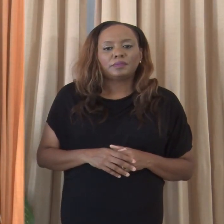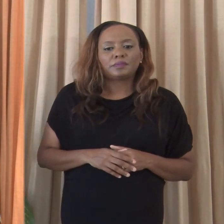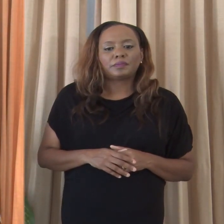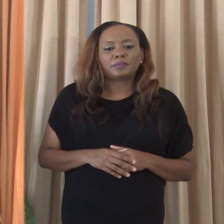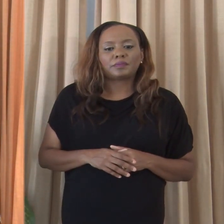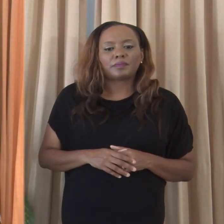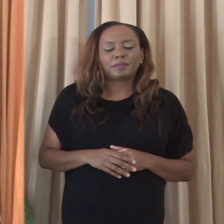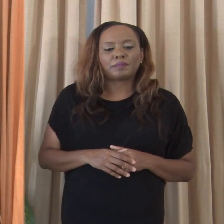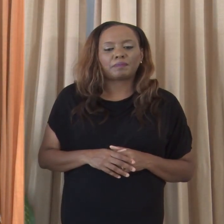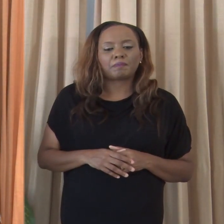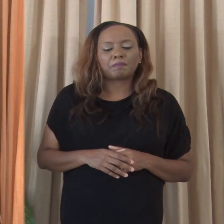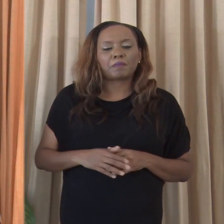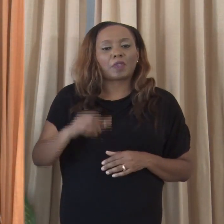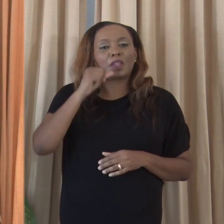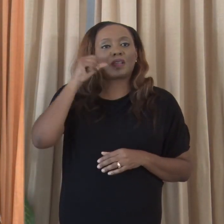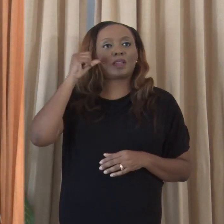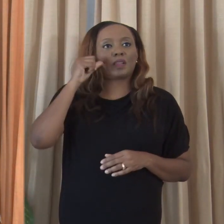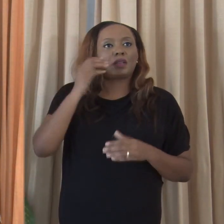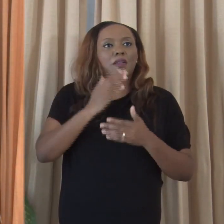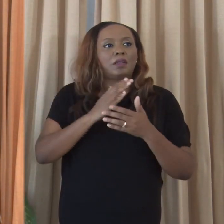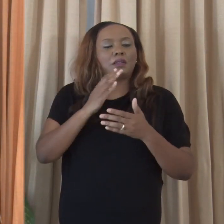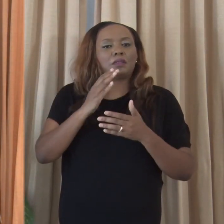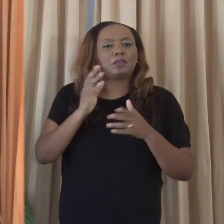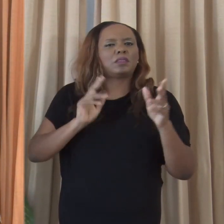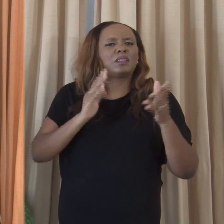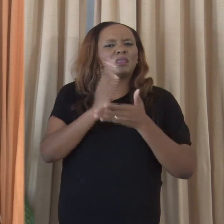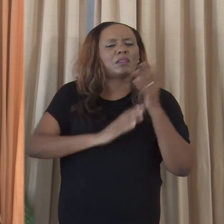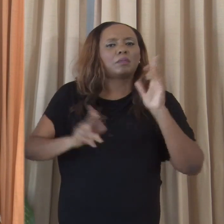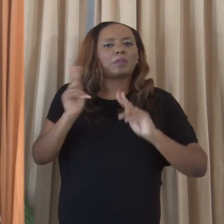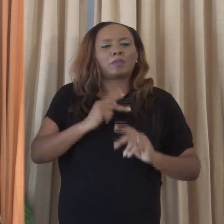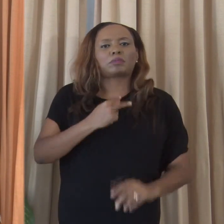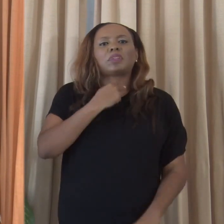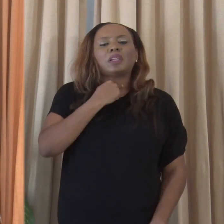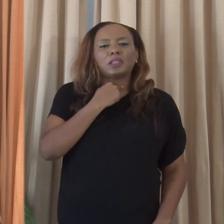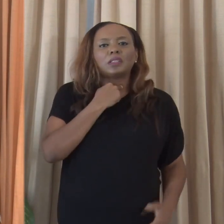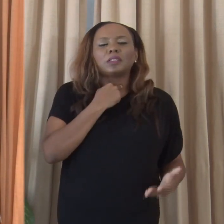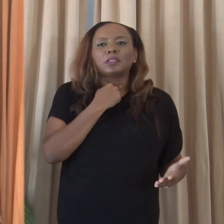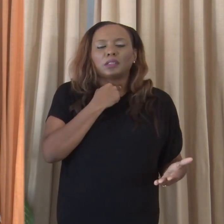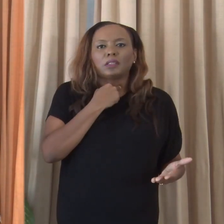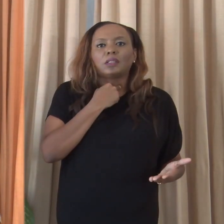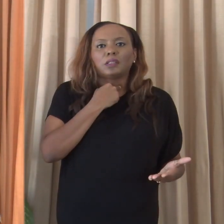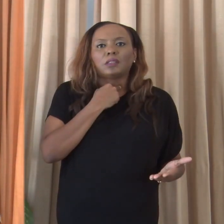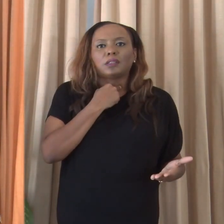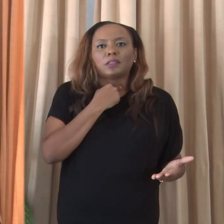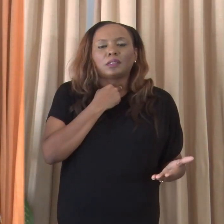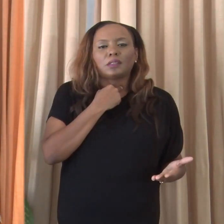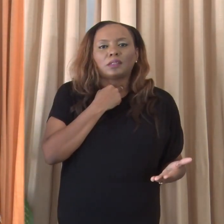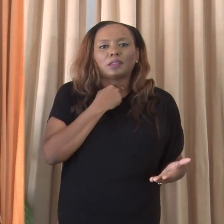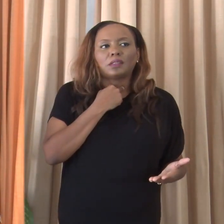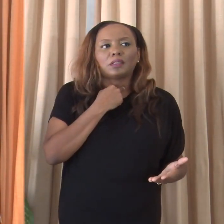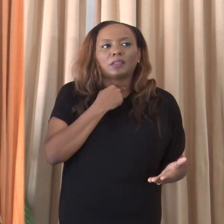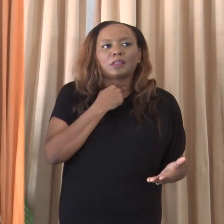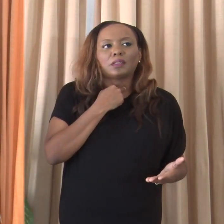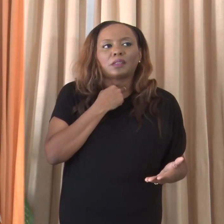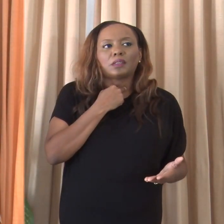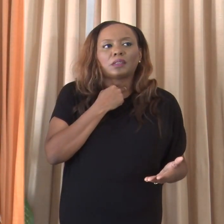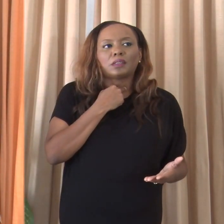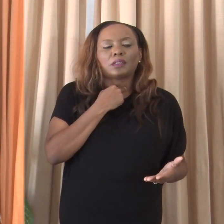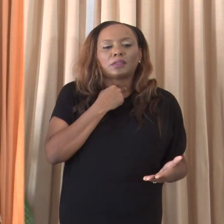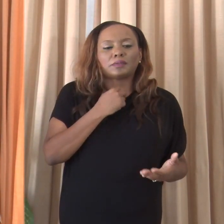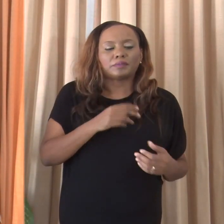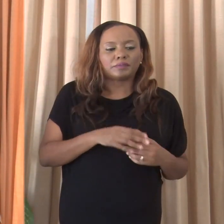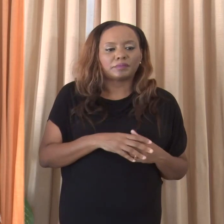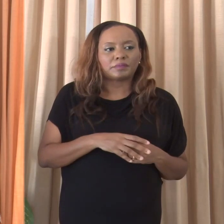were stranded, I think yesterday we did something that had never been done before in terms of how we were able to get the customers off the ships and into